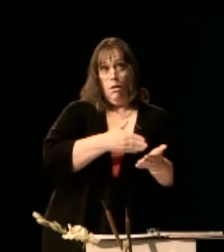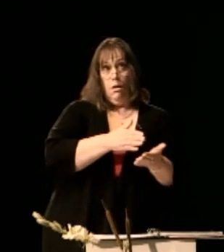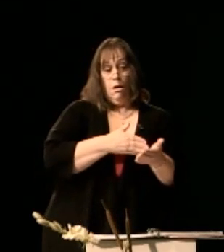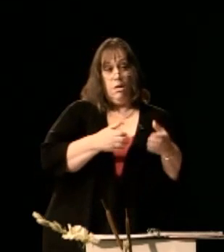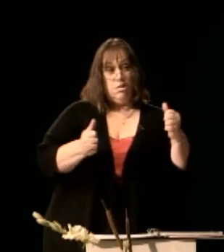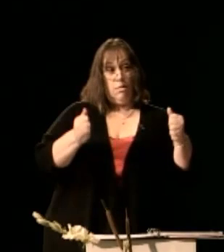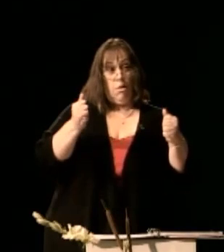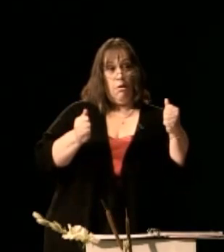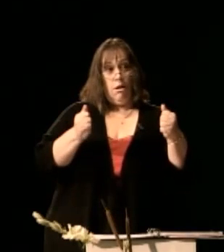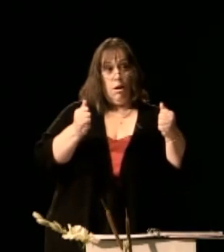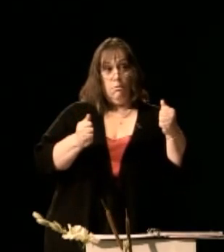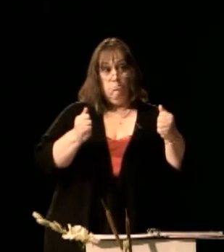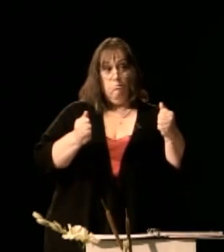I sing in my car.